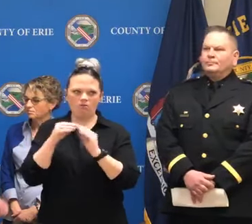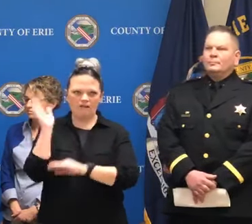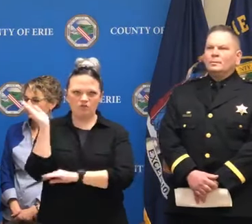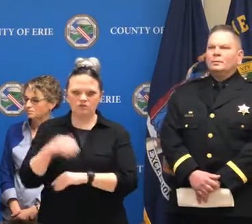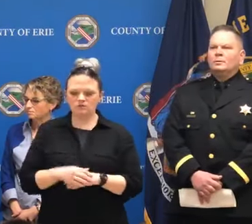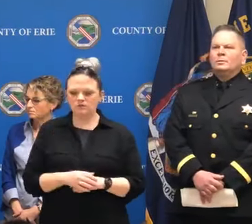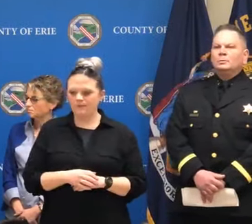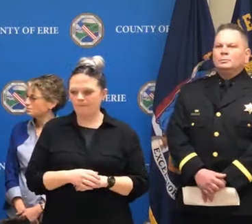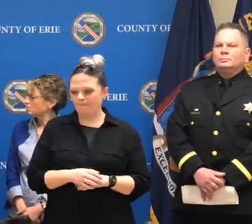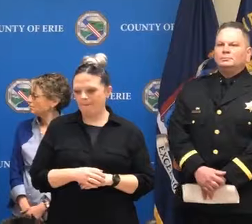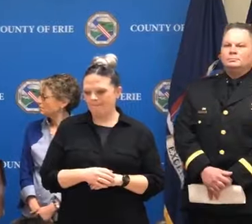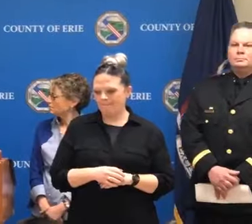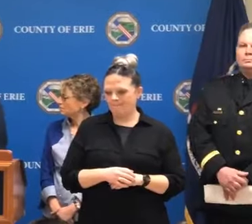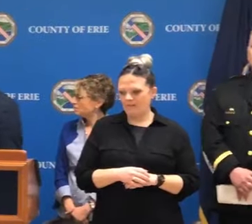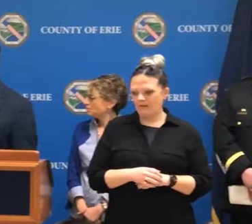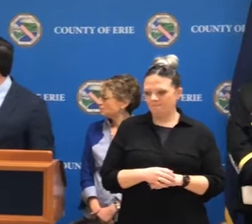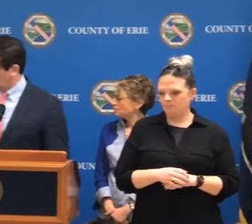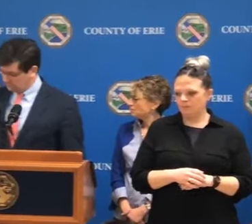So